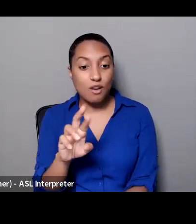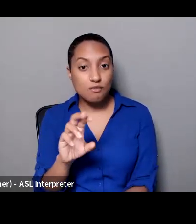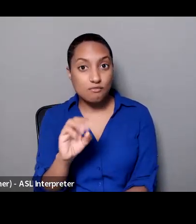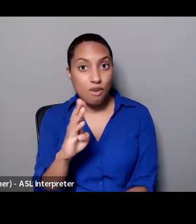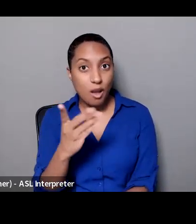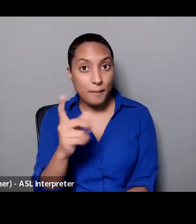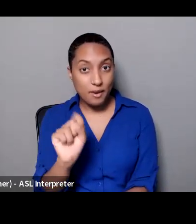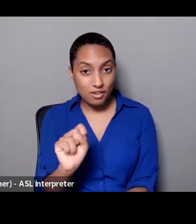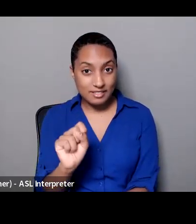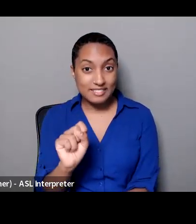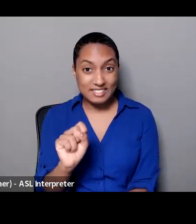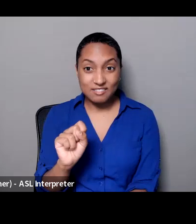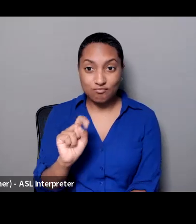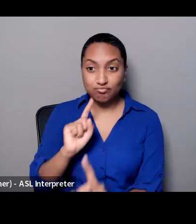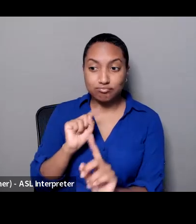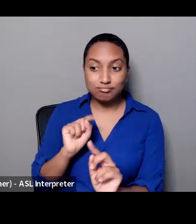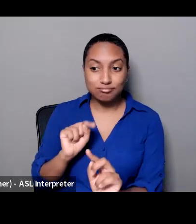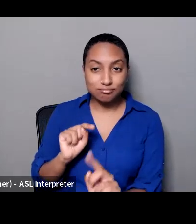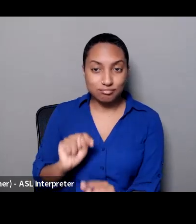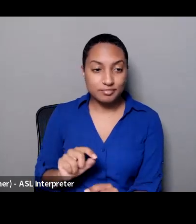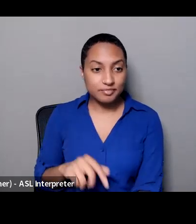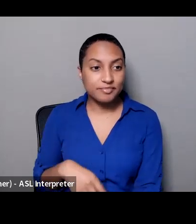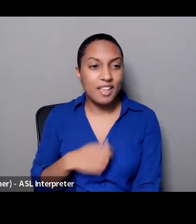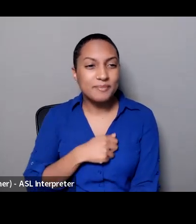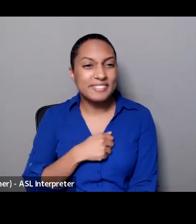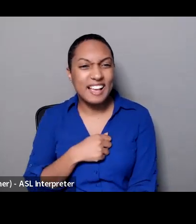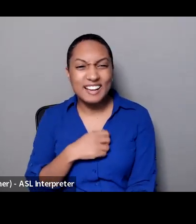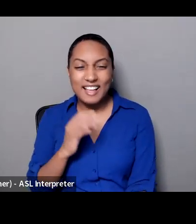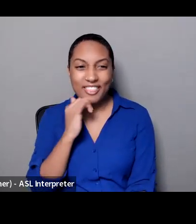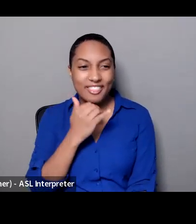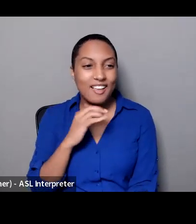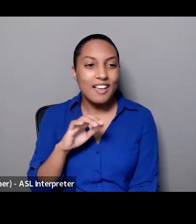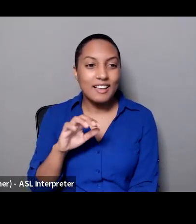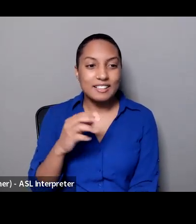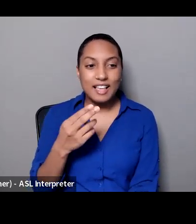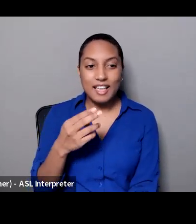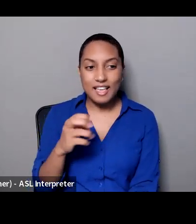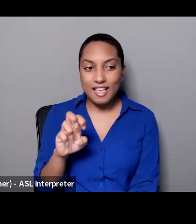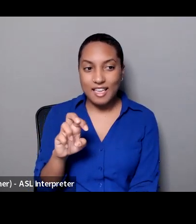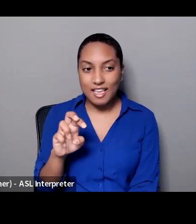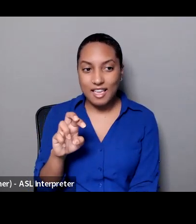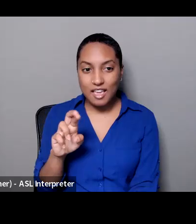by Harry Reasoner, excuse me, I can't talk this morning. And